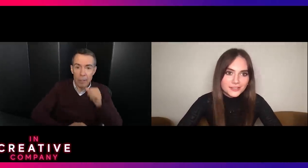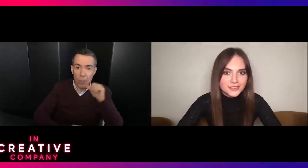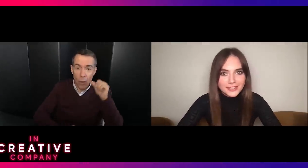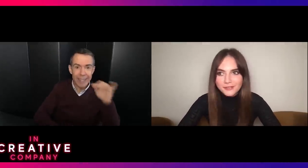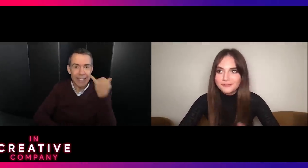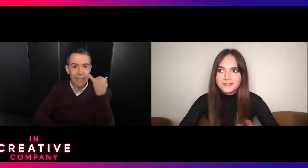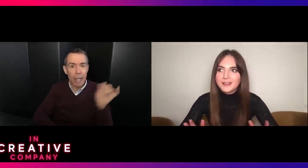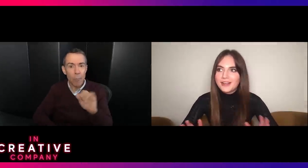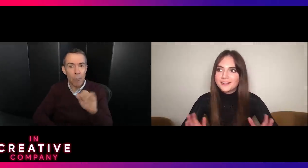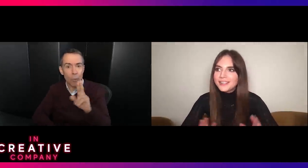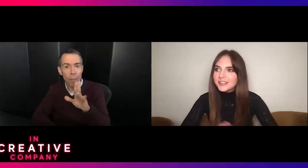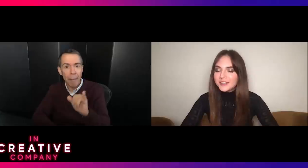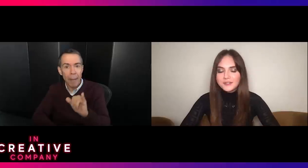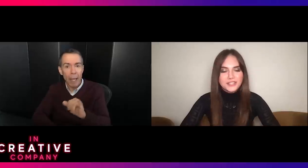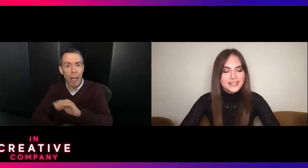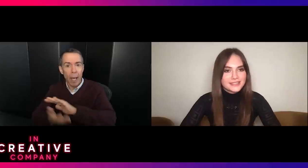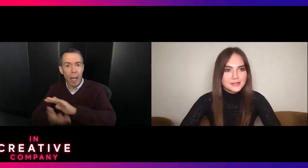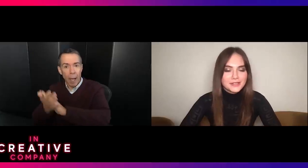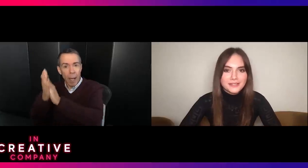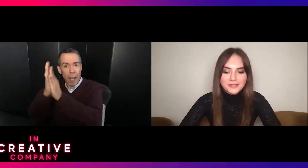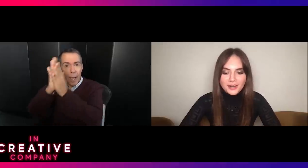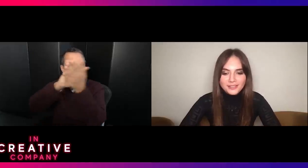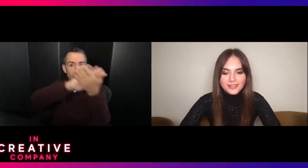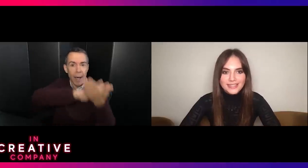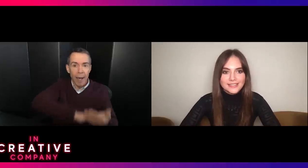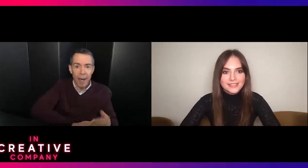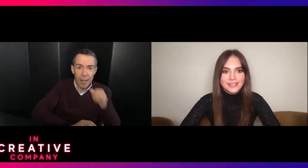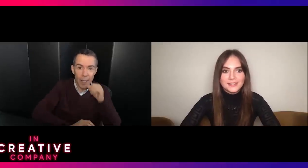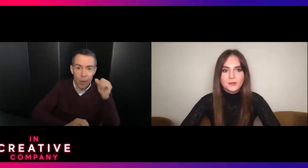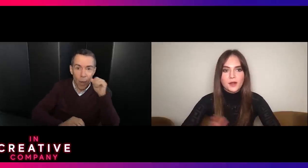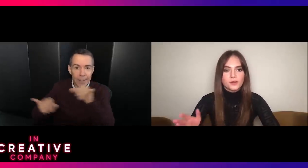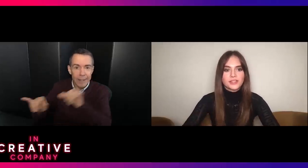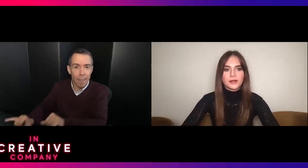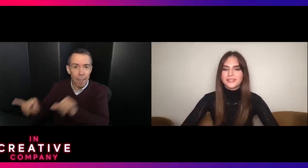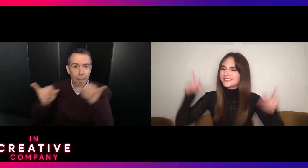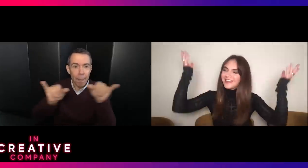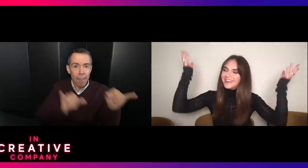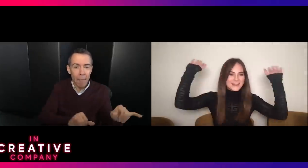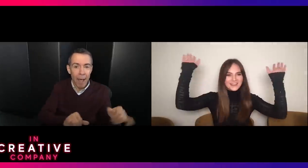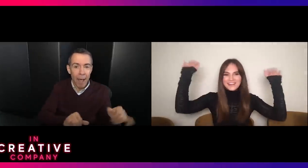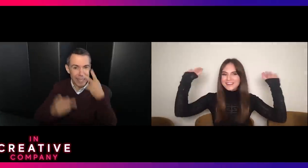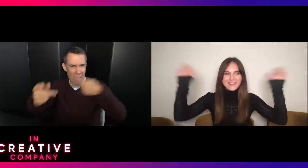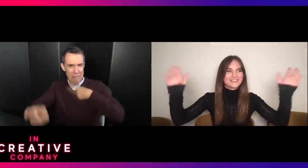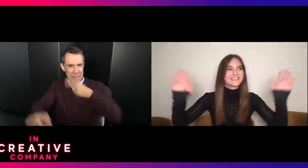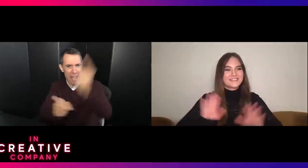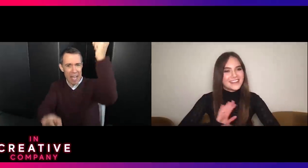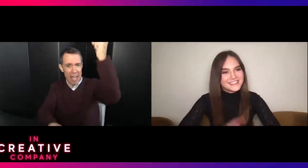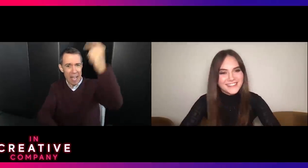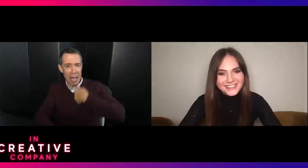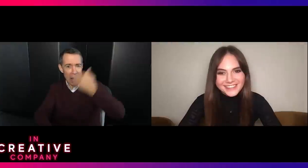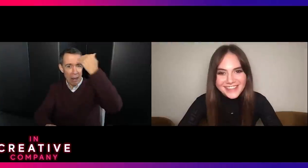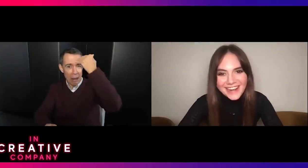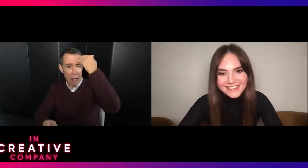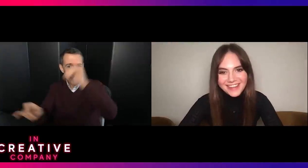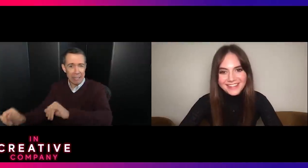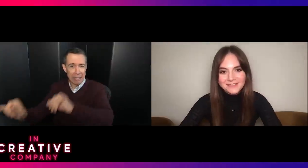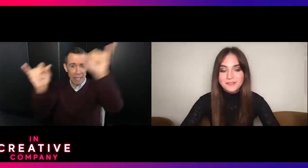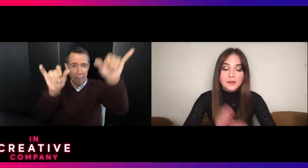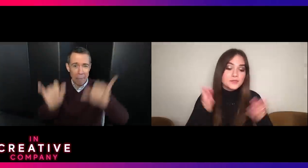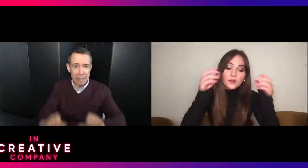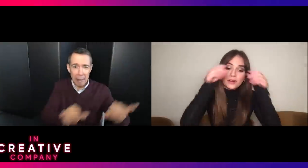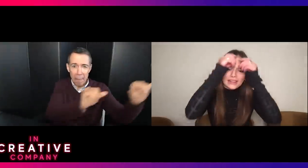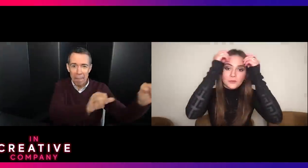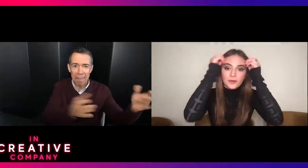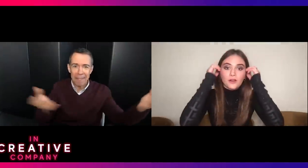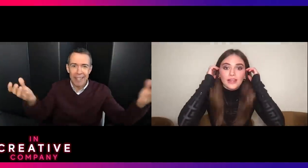her childhood and she's kind of got to figure out who she is outside of her childhood identity. So when I watched that, I was like, see, I knew it was the best song to have at the end of the